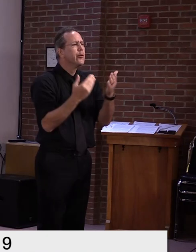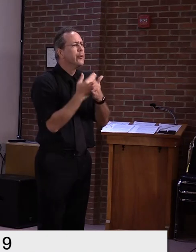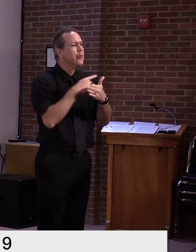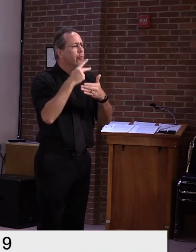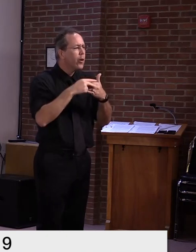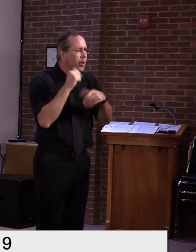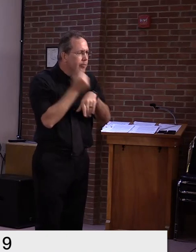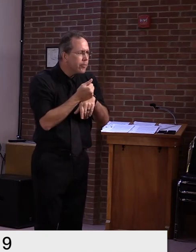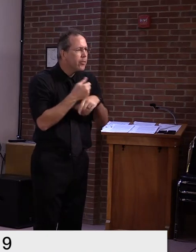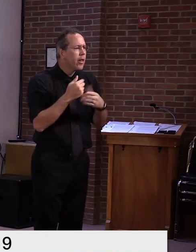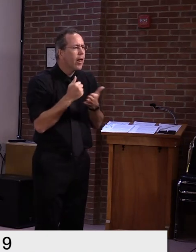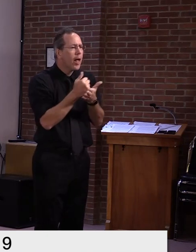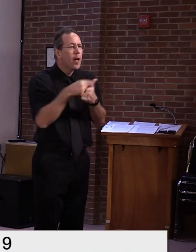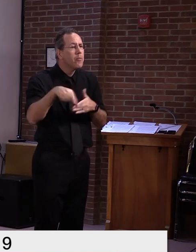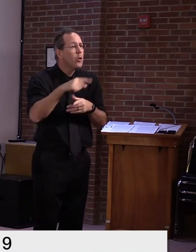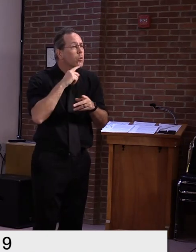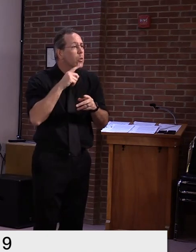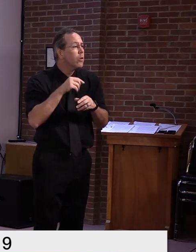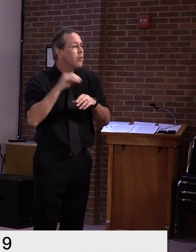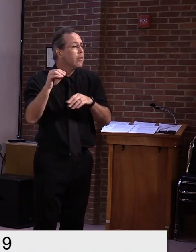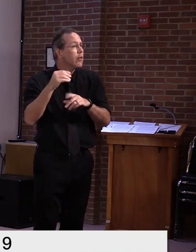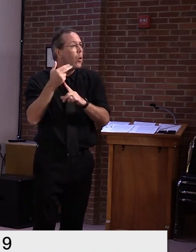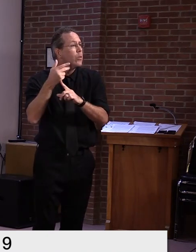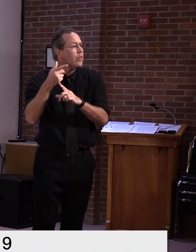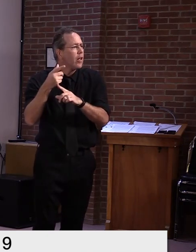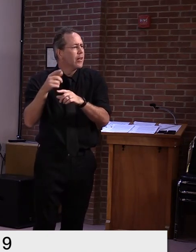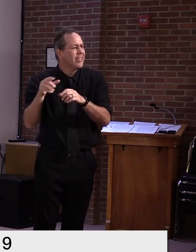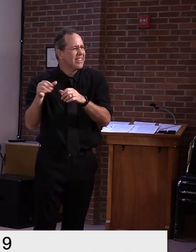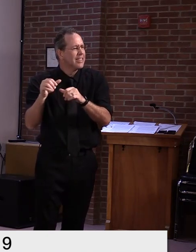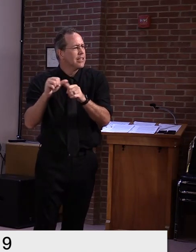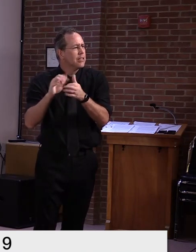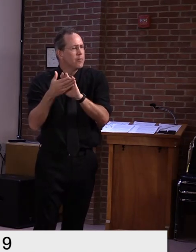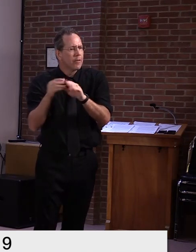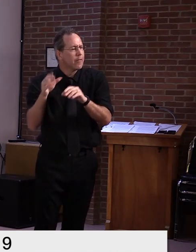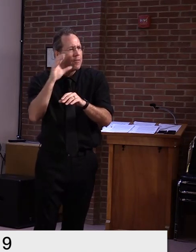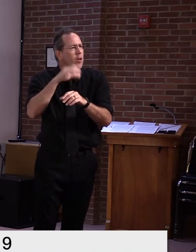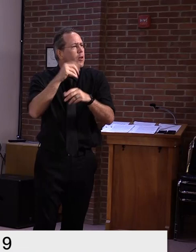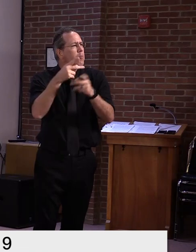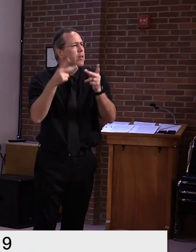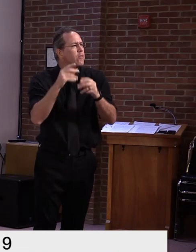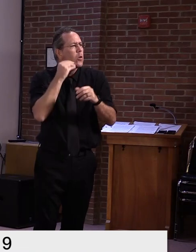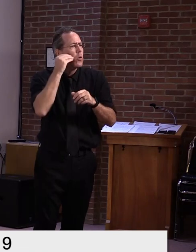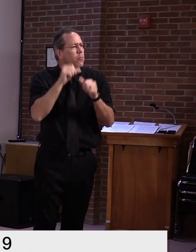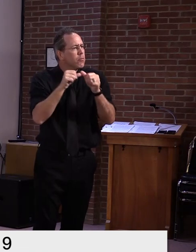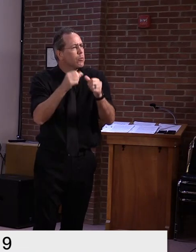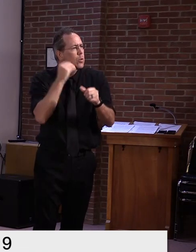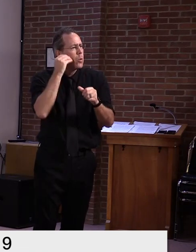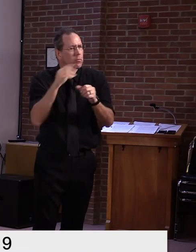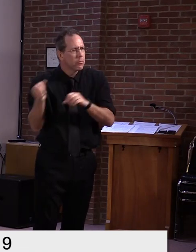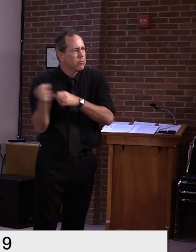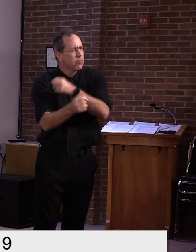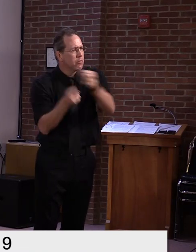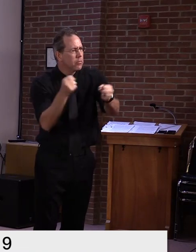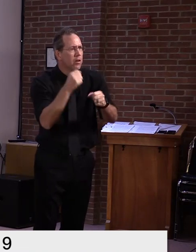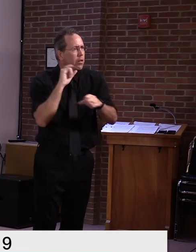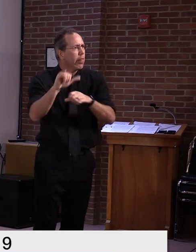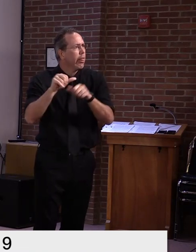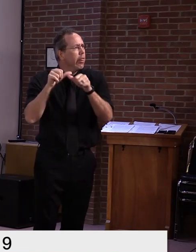housing. That's not going to happen overnight, but at the same time, we're starting to lower our numbers into the hotel